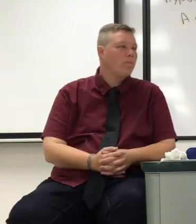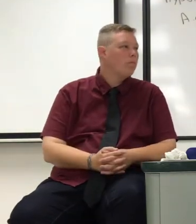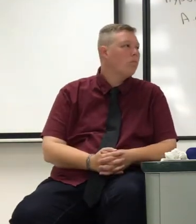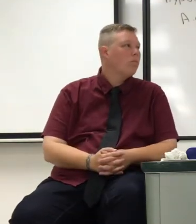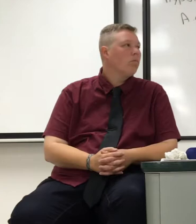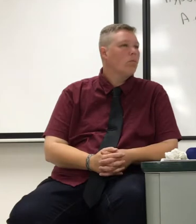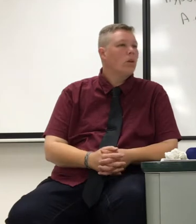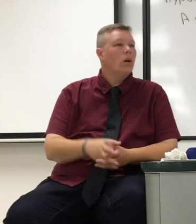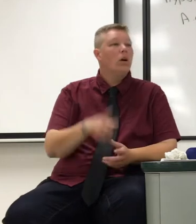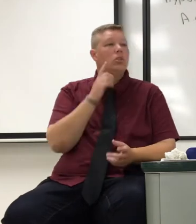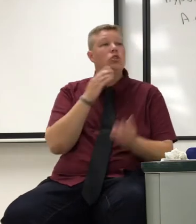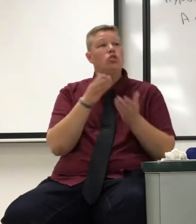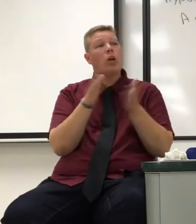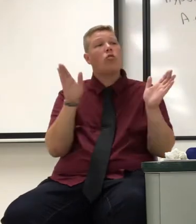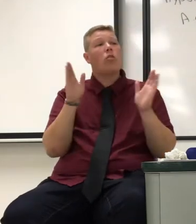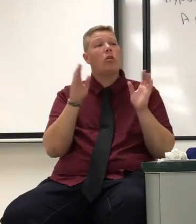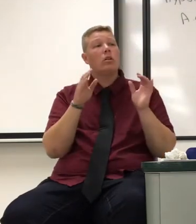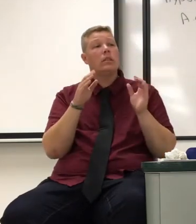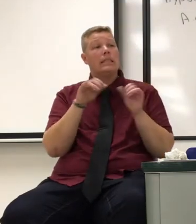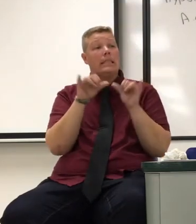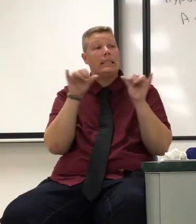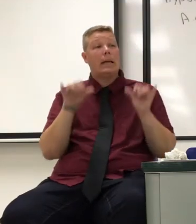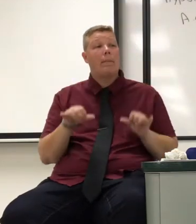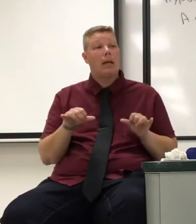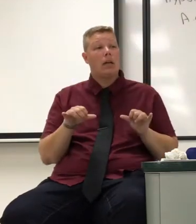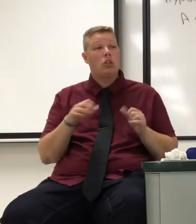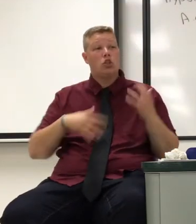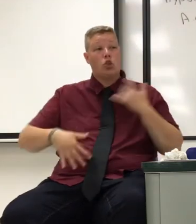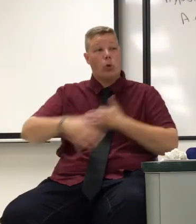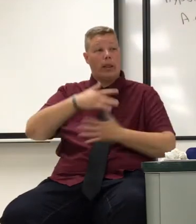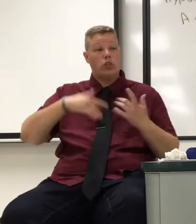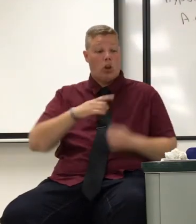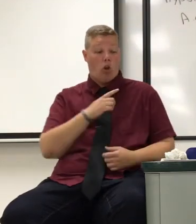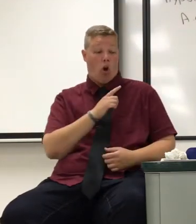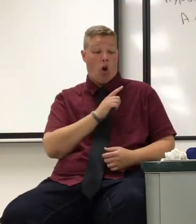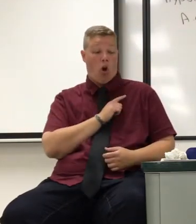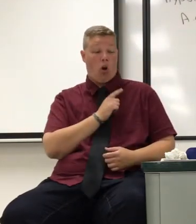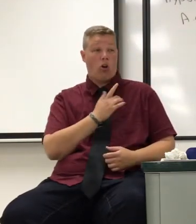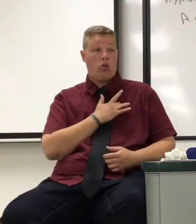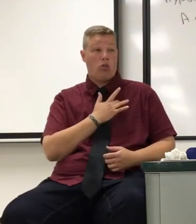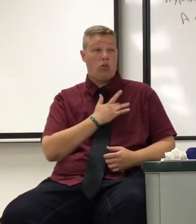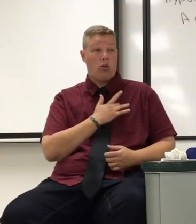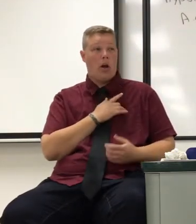In general systemic circulation, the heart pumps blood